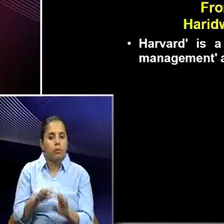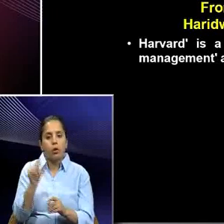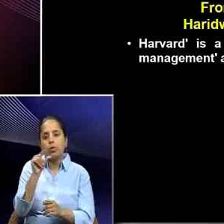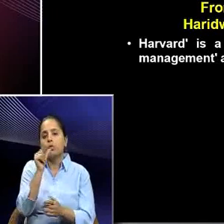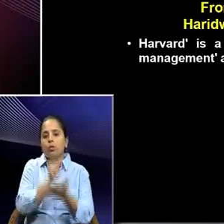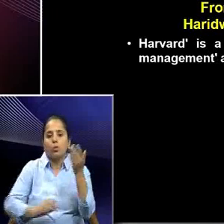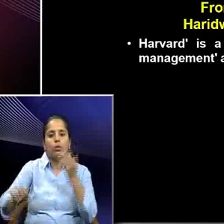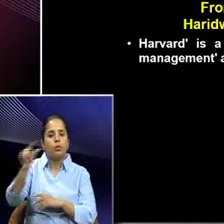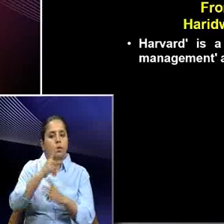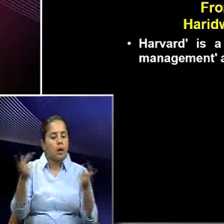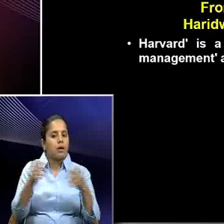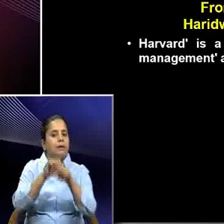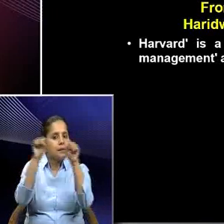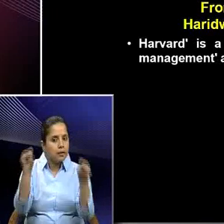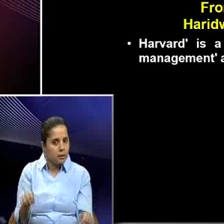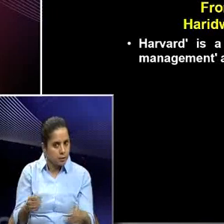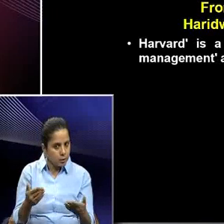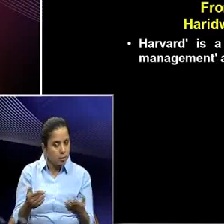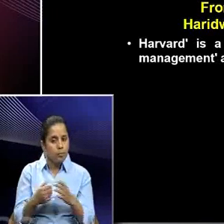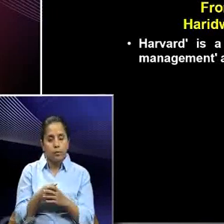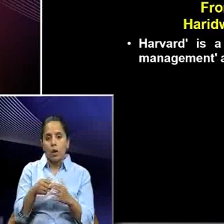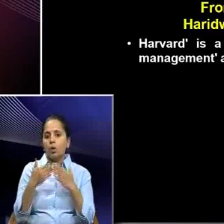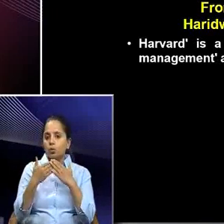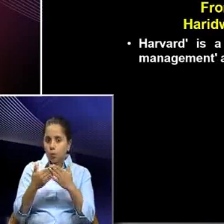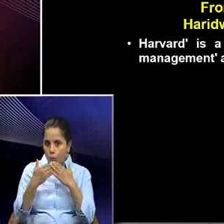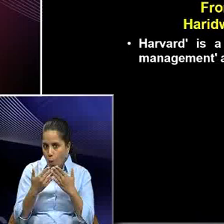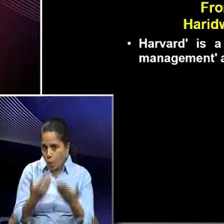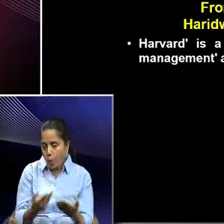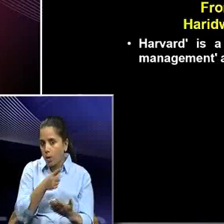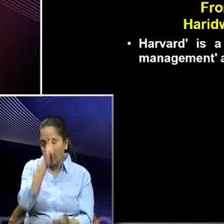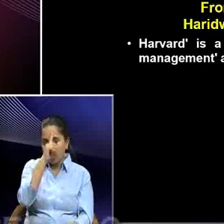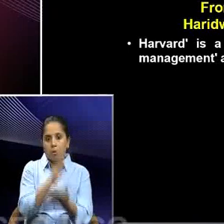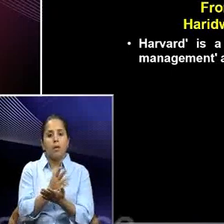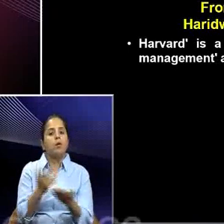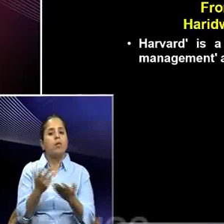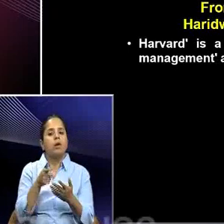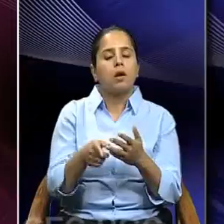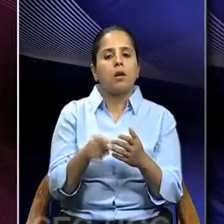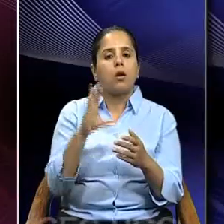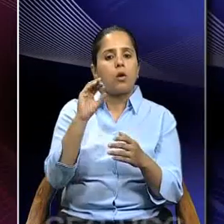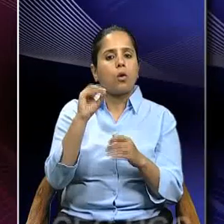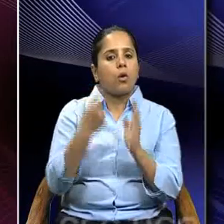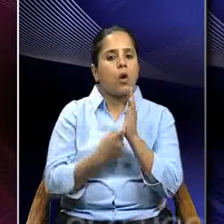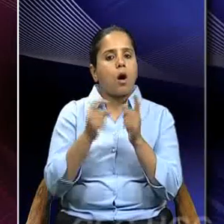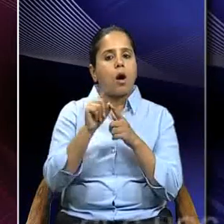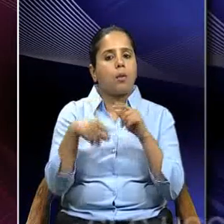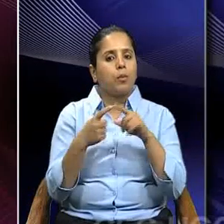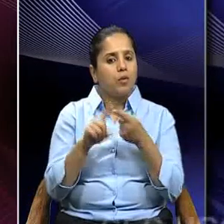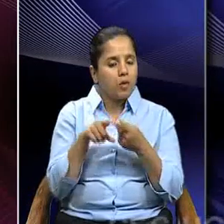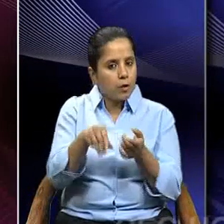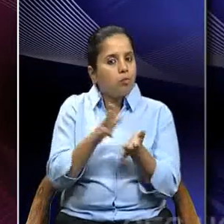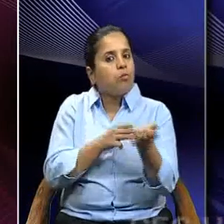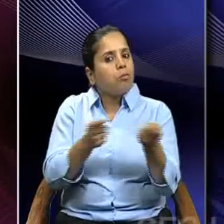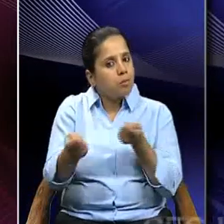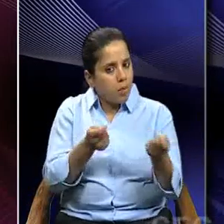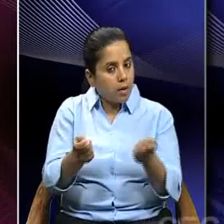university, a system where a school which actually believes into the corporate management and managing others. And